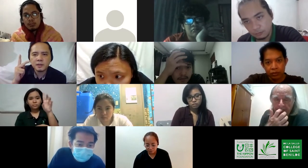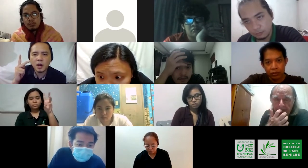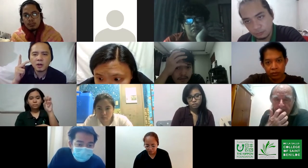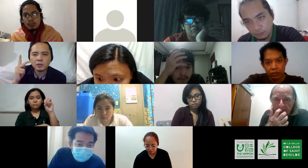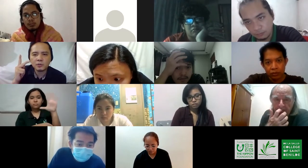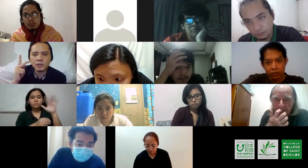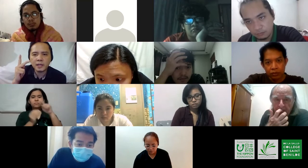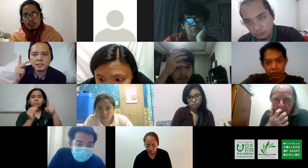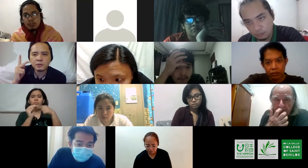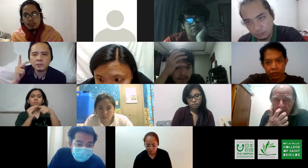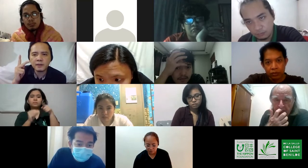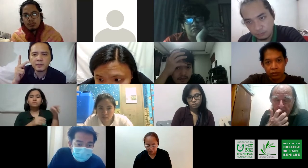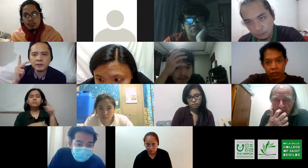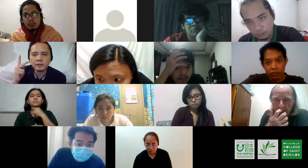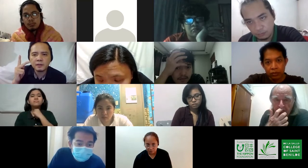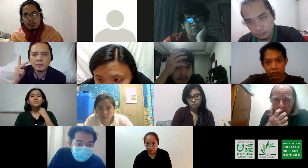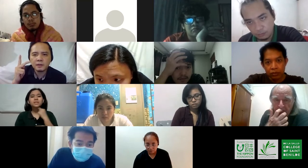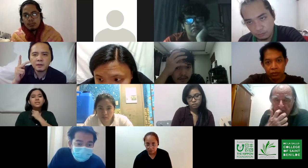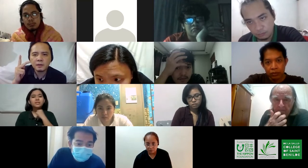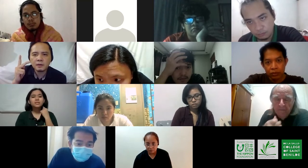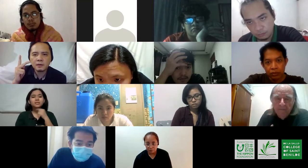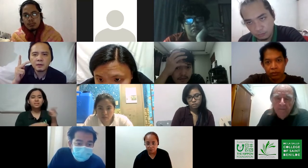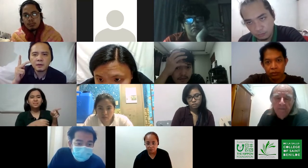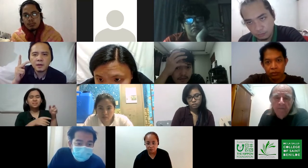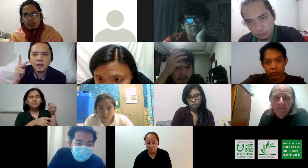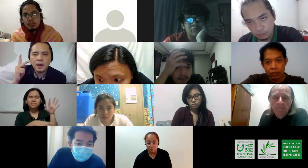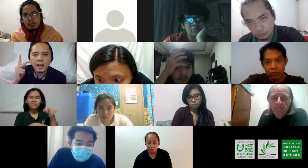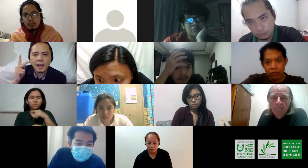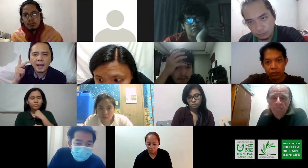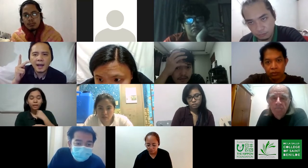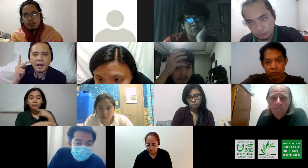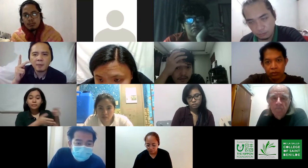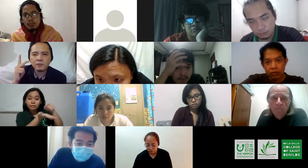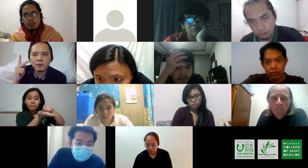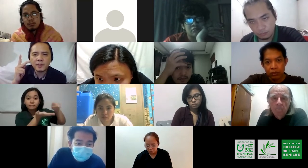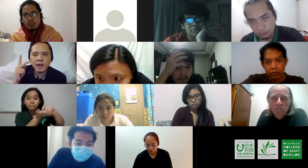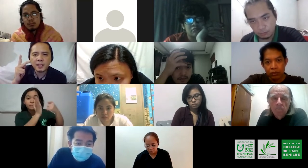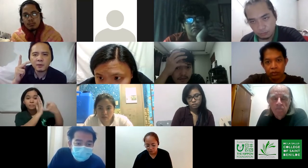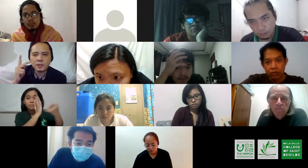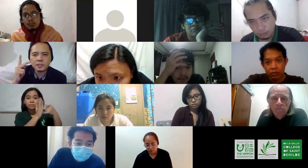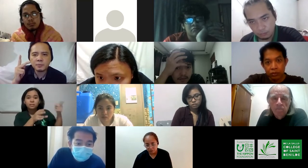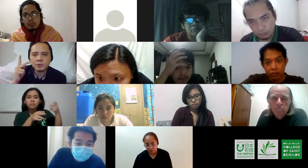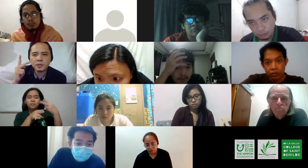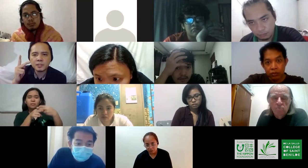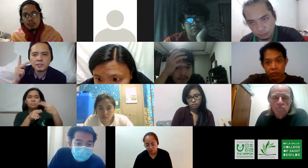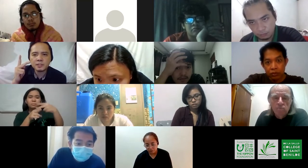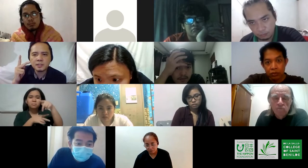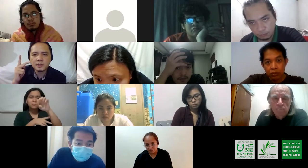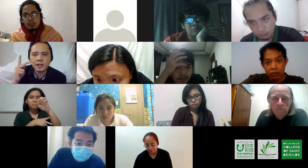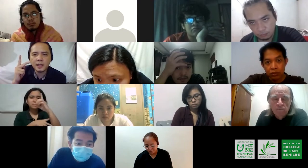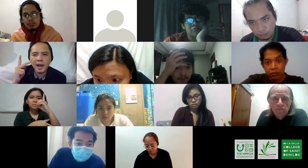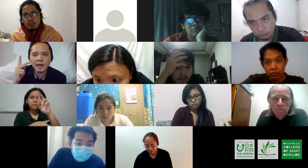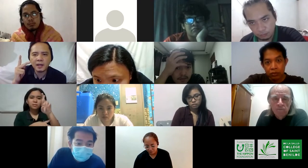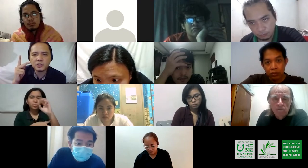or 1907, Mm-hmm. before that, it was the priests that had a